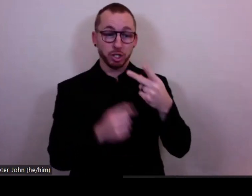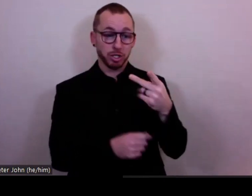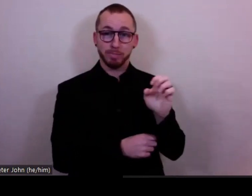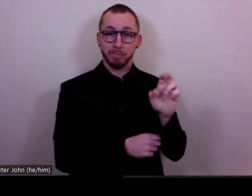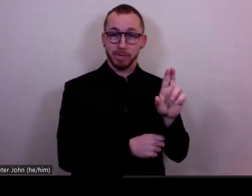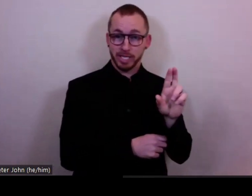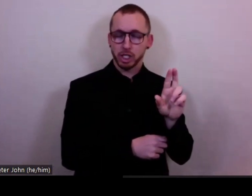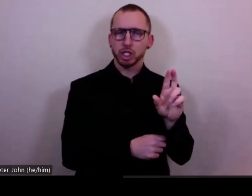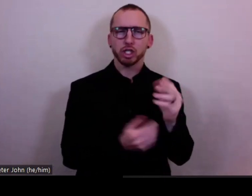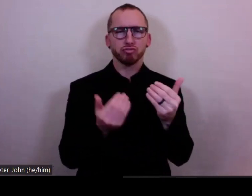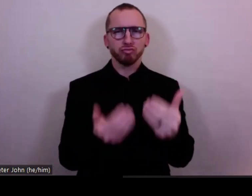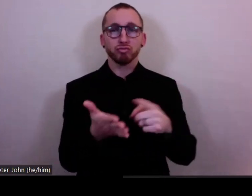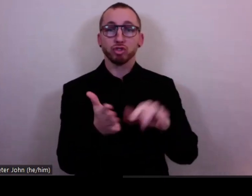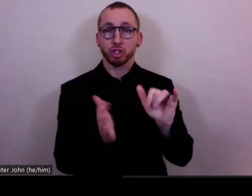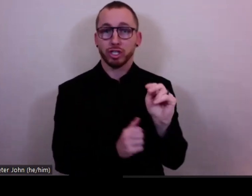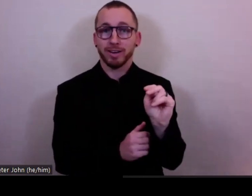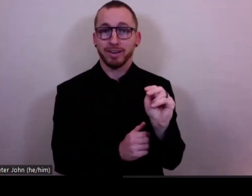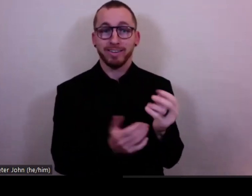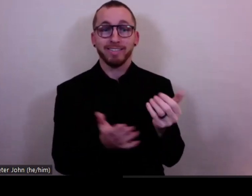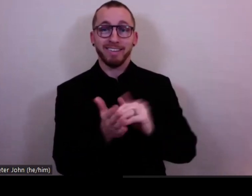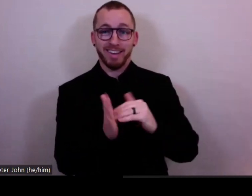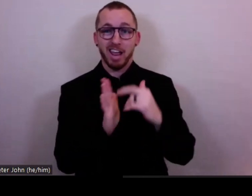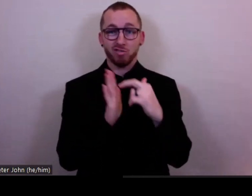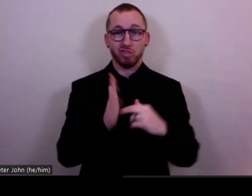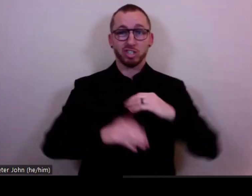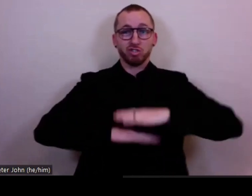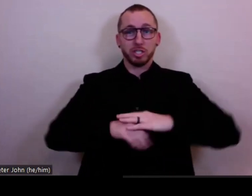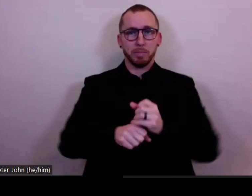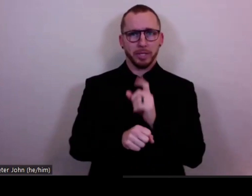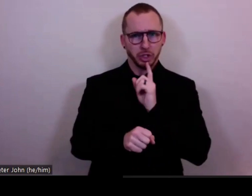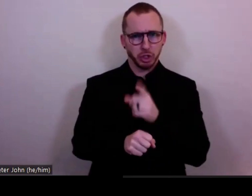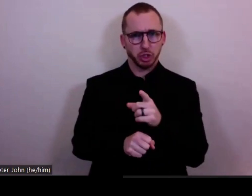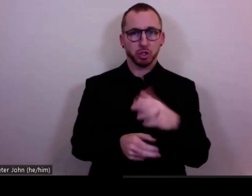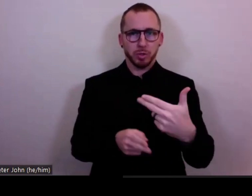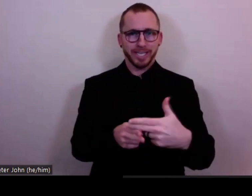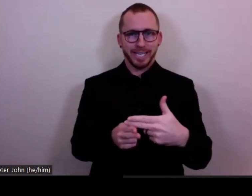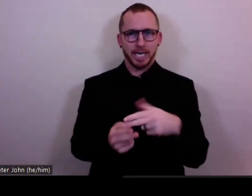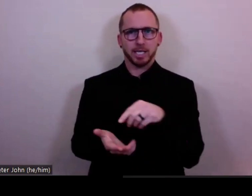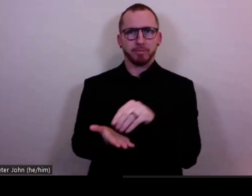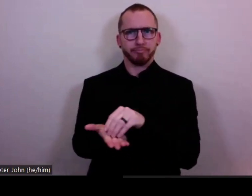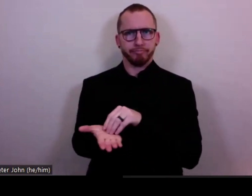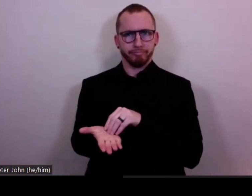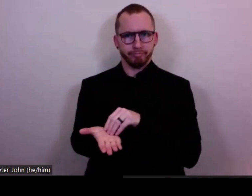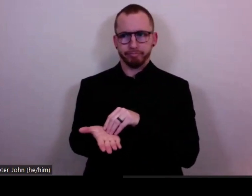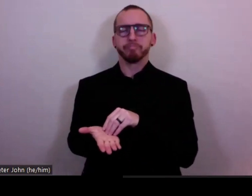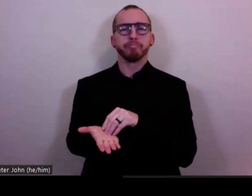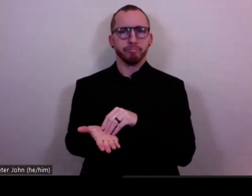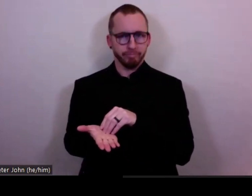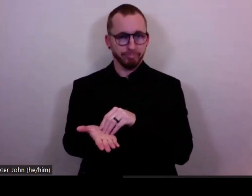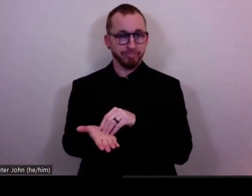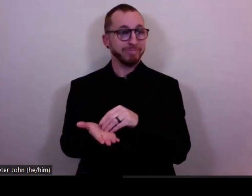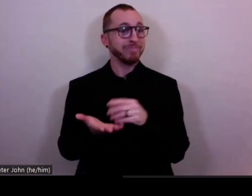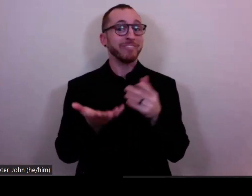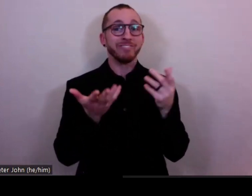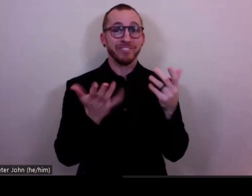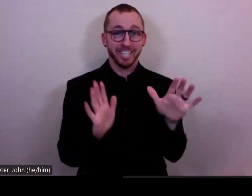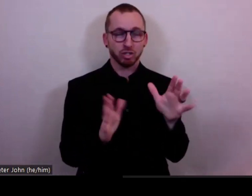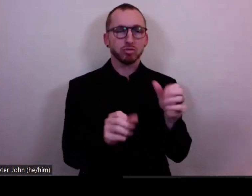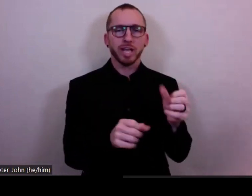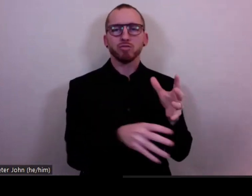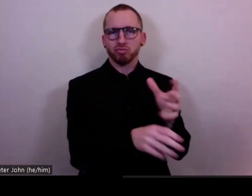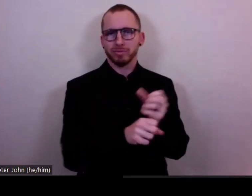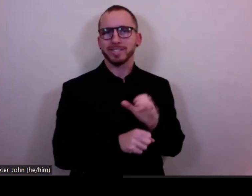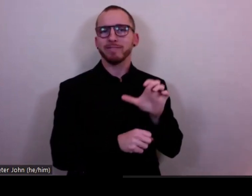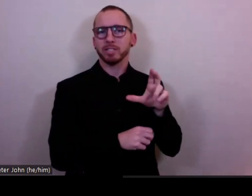you to check in again at the registration table just to make sure that you're getting your information documented for today so we can